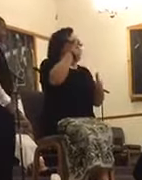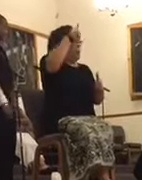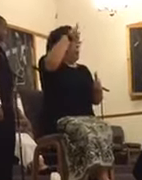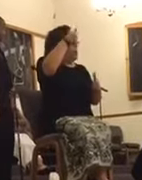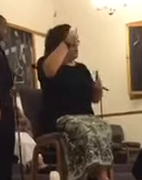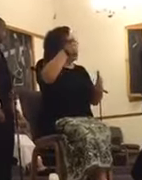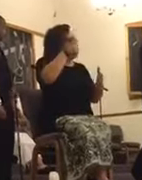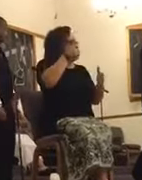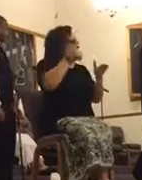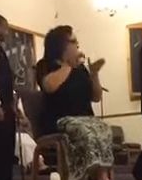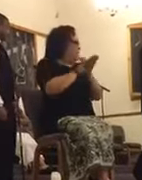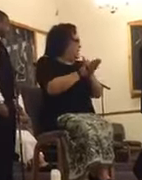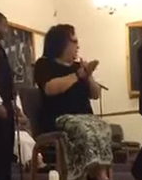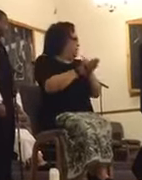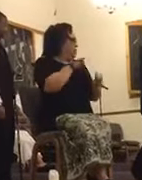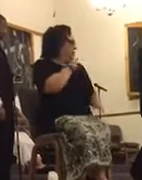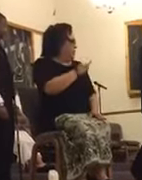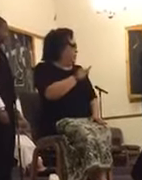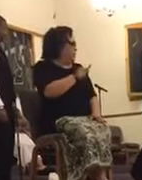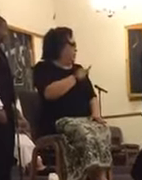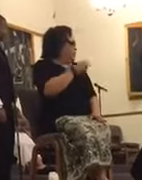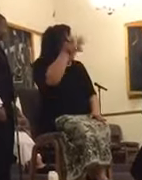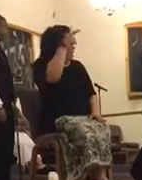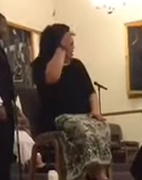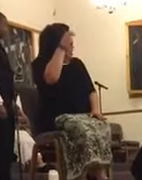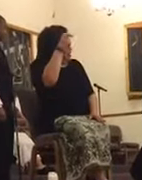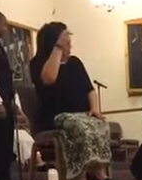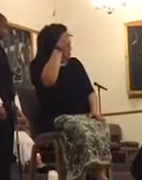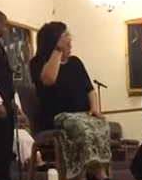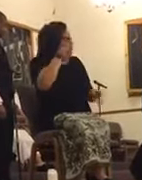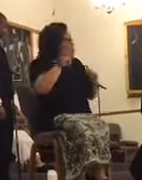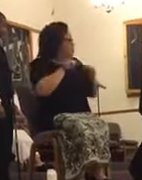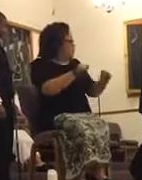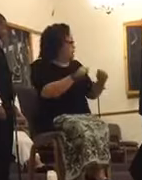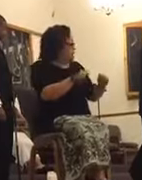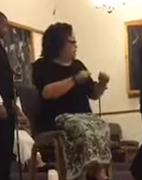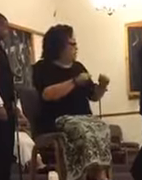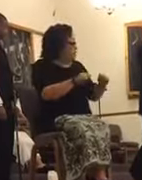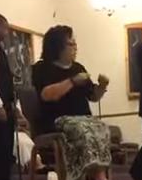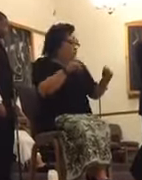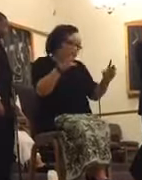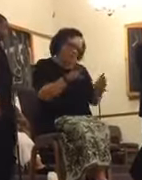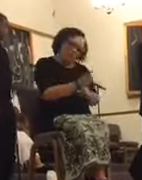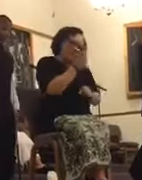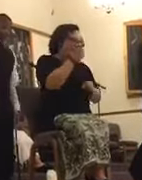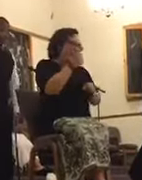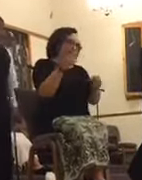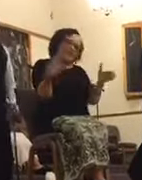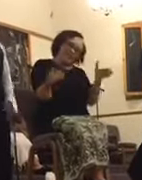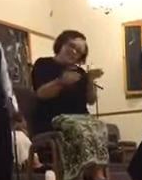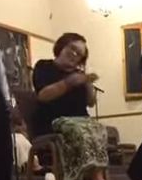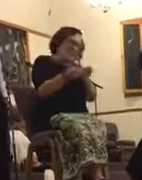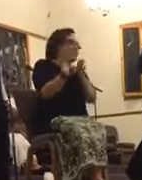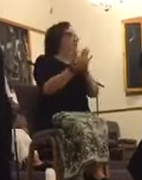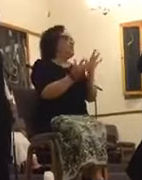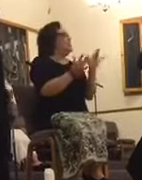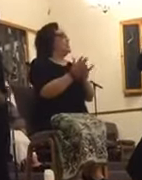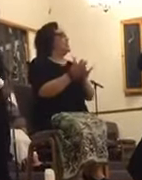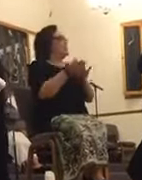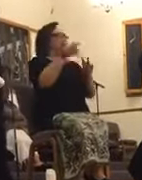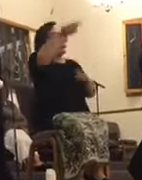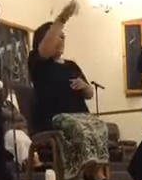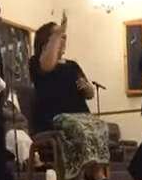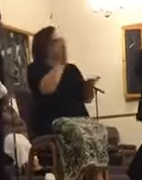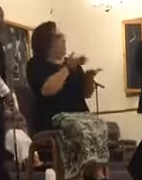he tried to win against Jesus. Isn't God